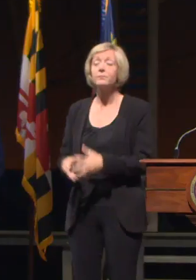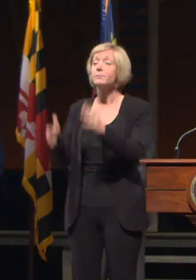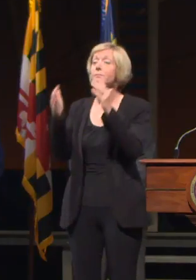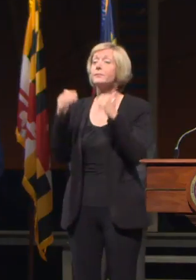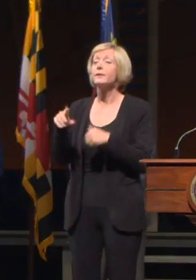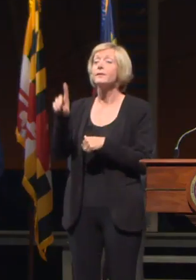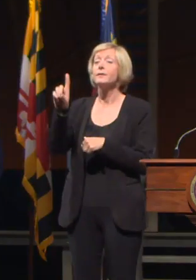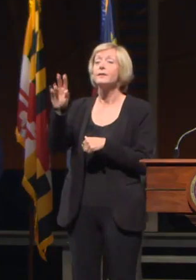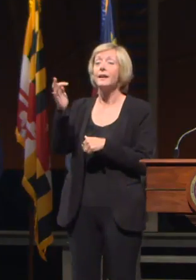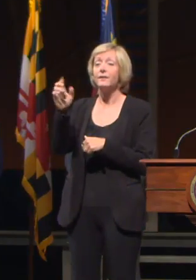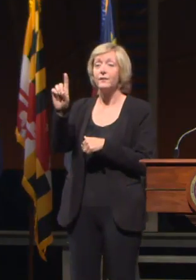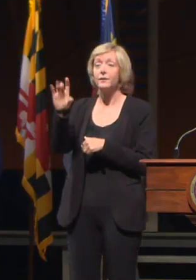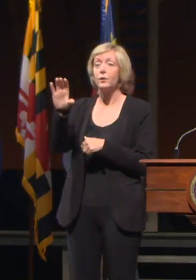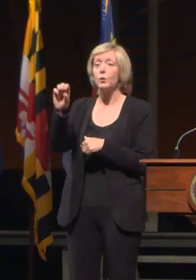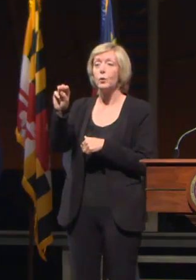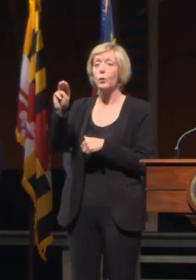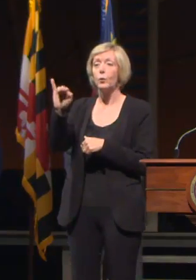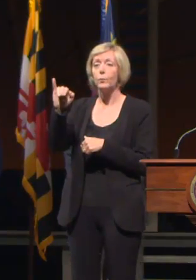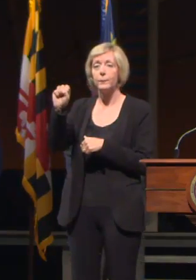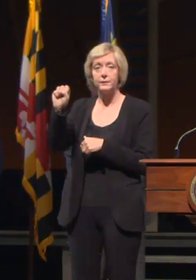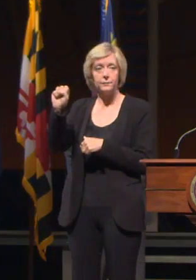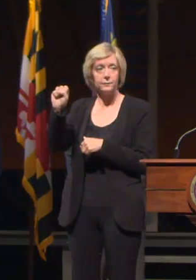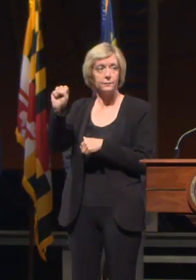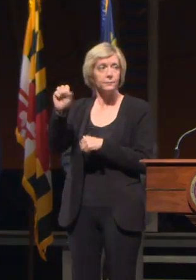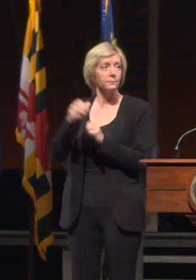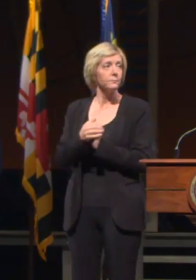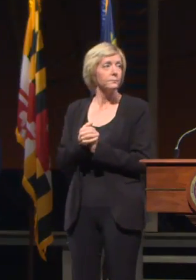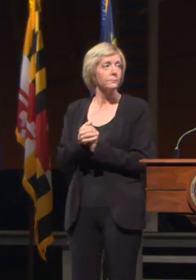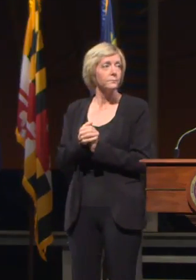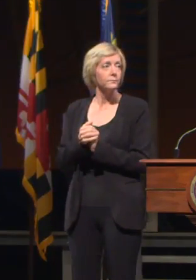Next up is David Comas.